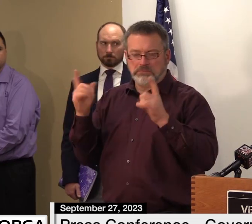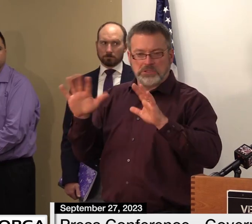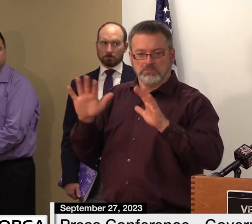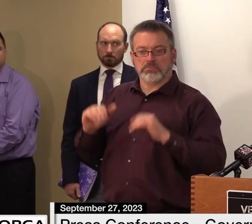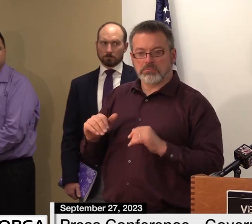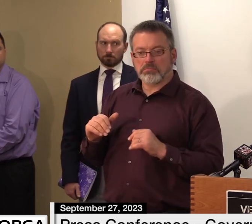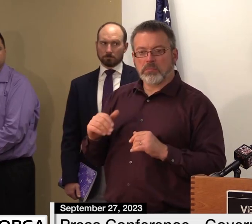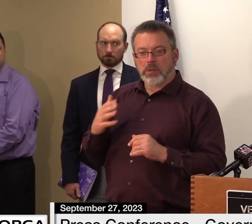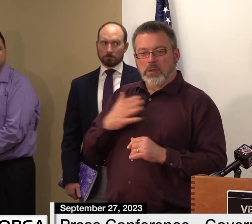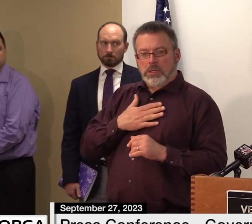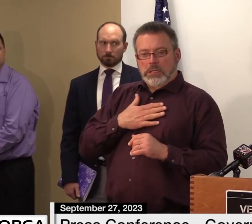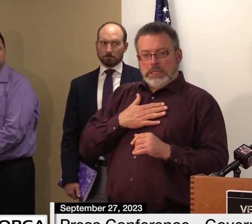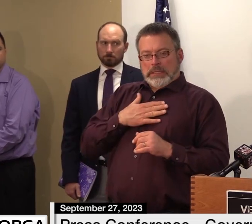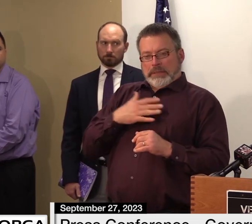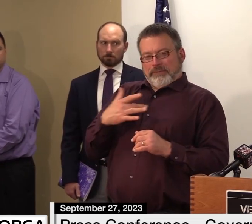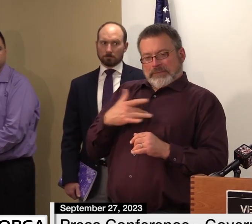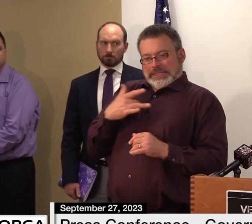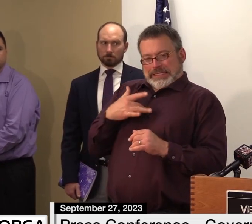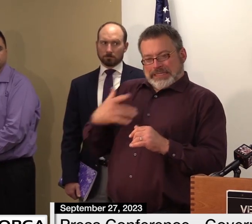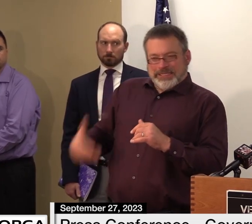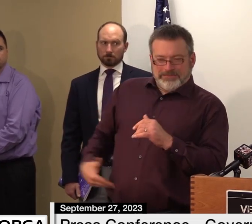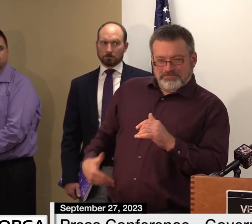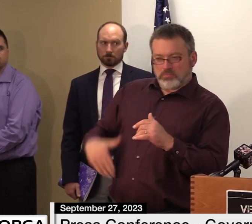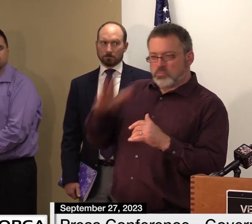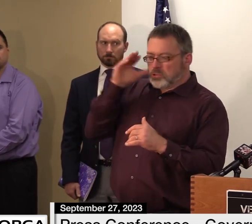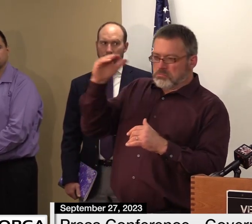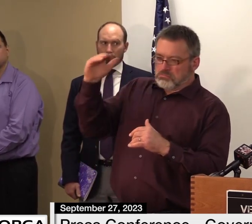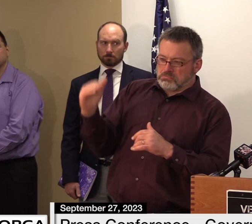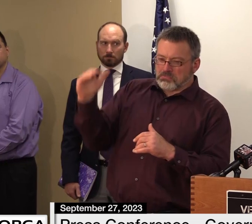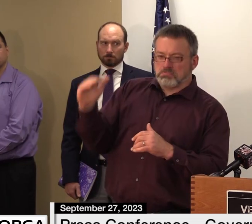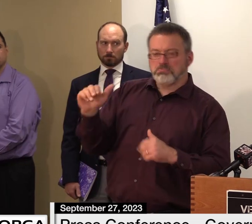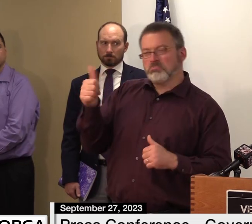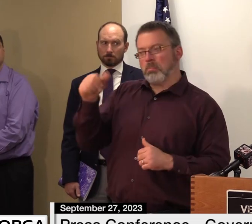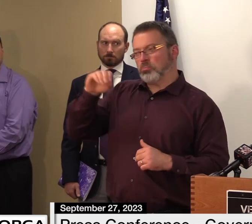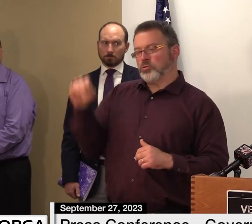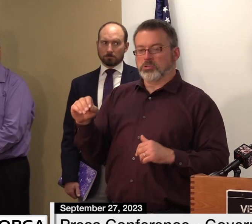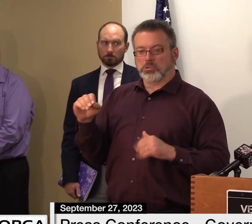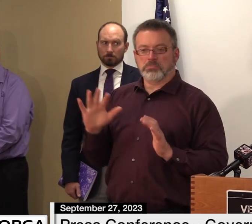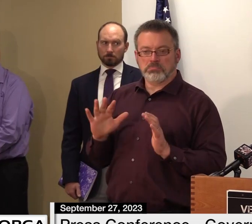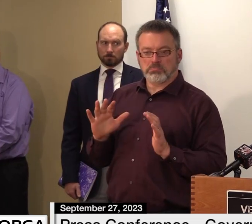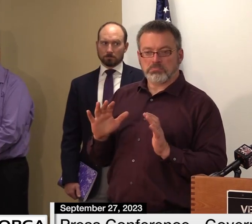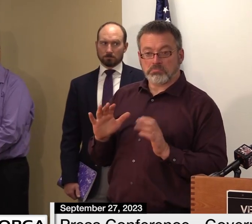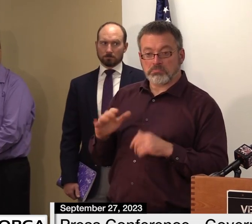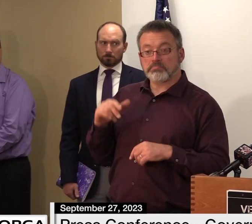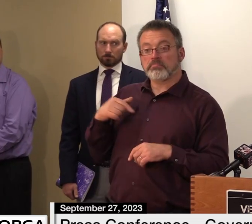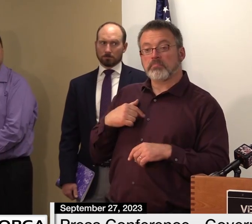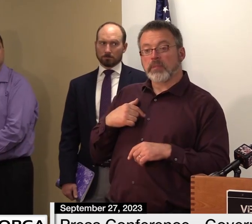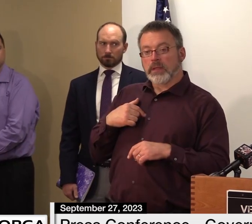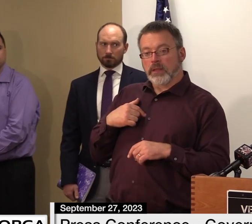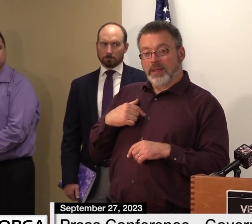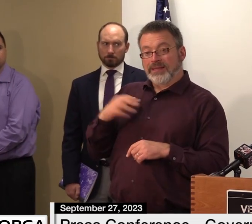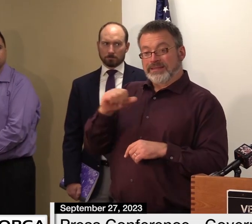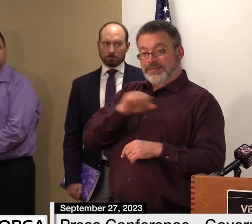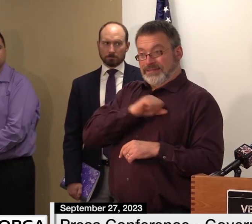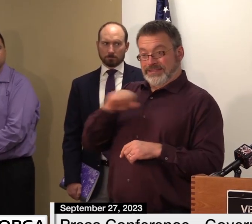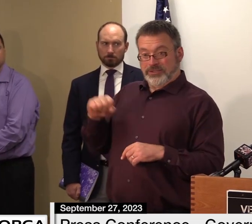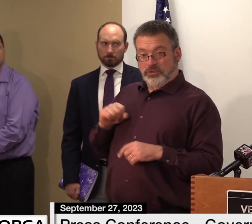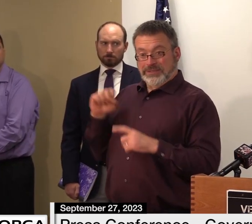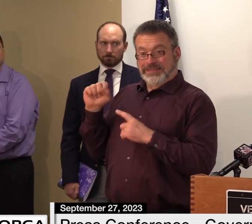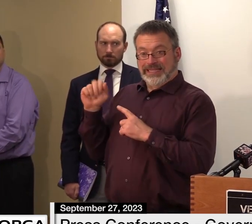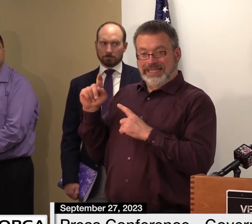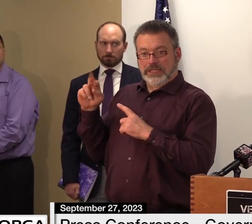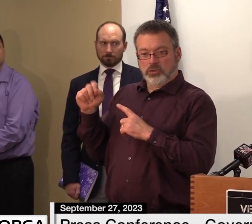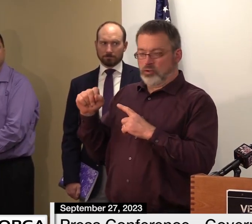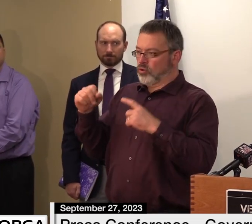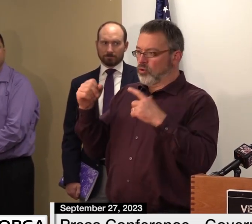10%. I know Senator Sanders has advocated for no match, but I'm